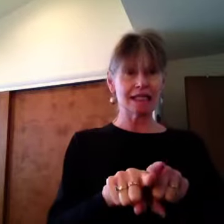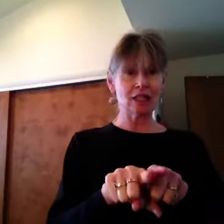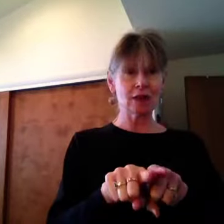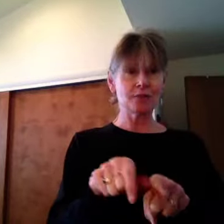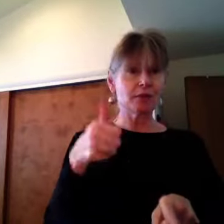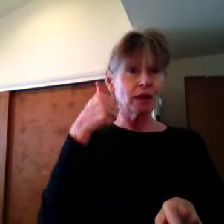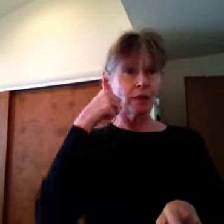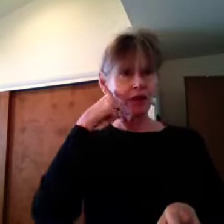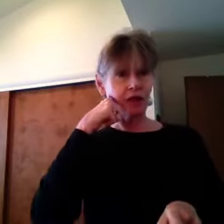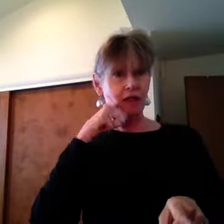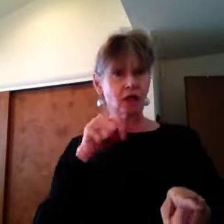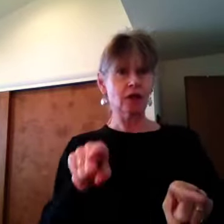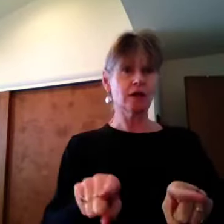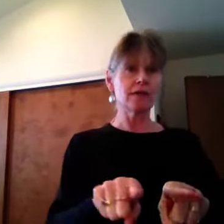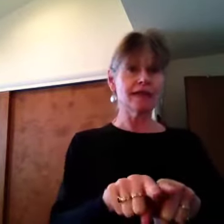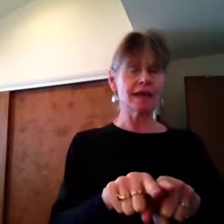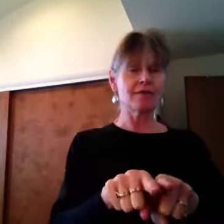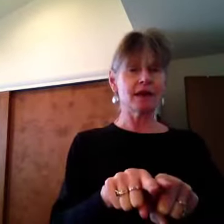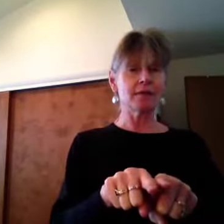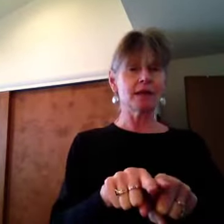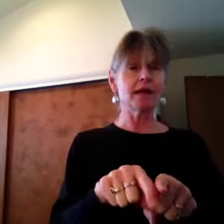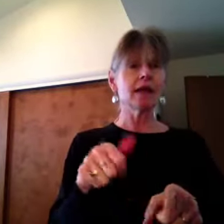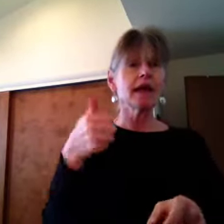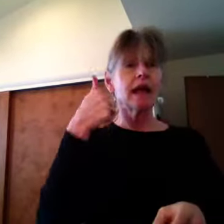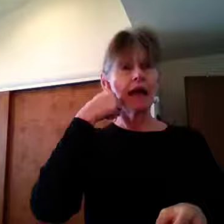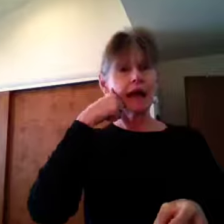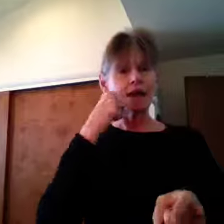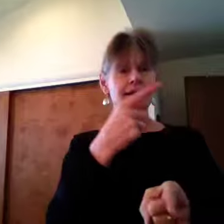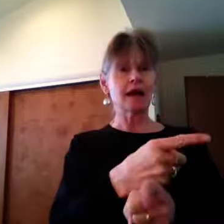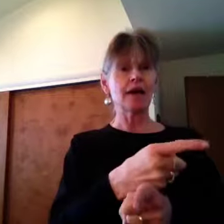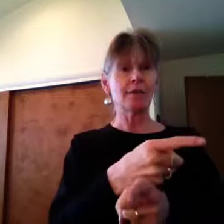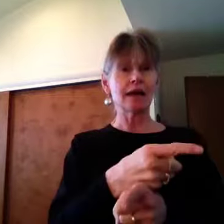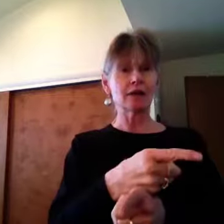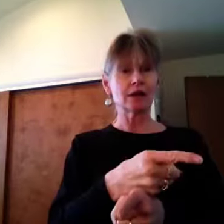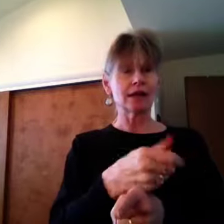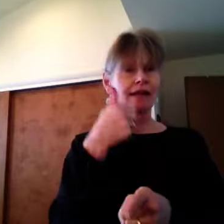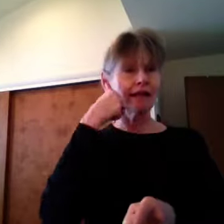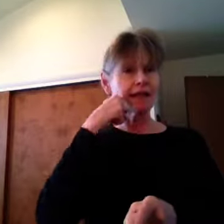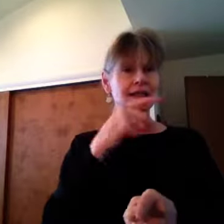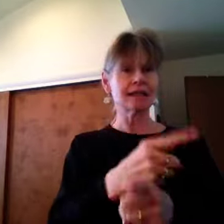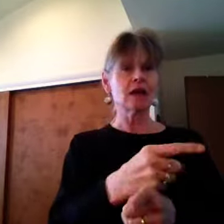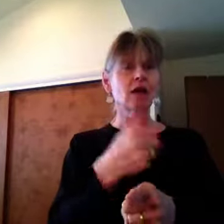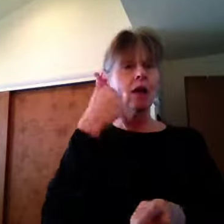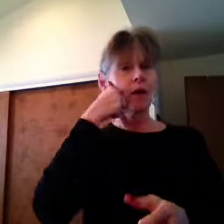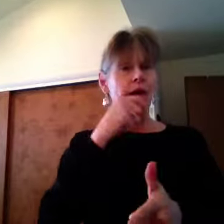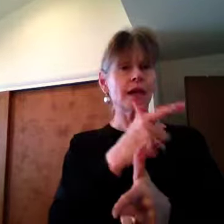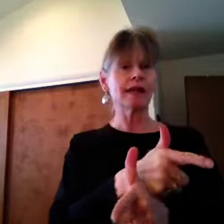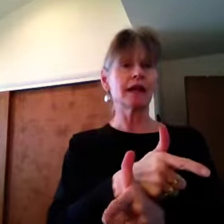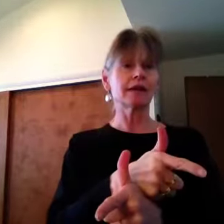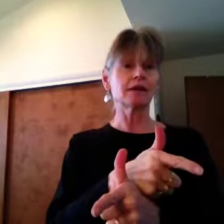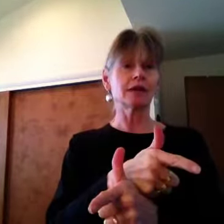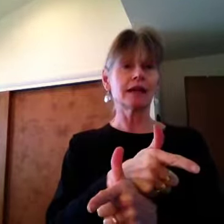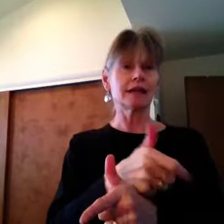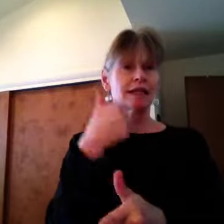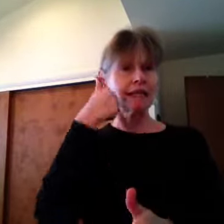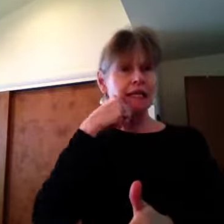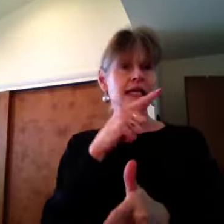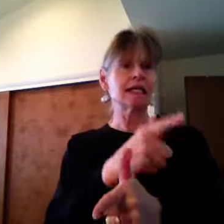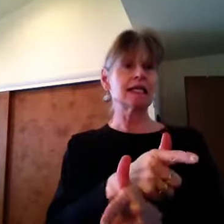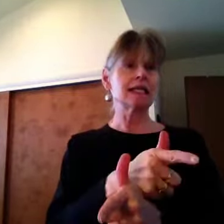sister, which is girl in the same family. And ASL, that might look like this, or it might look like this,